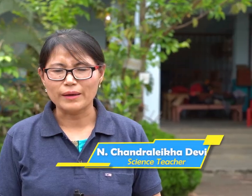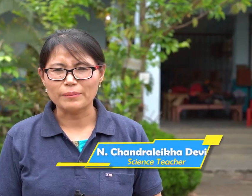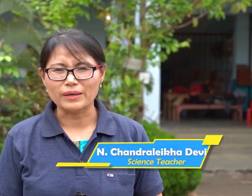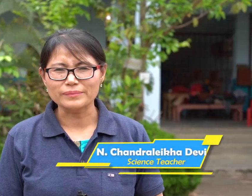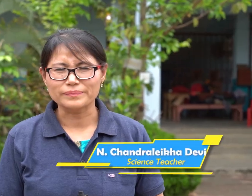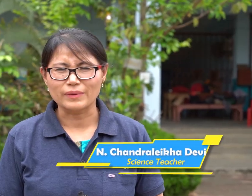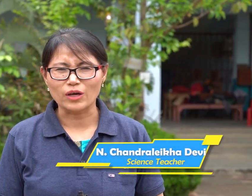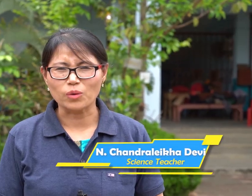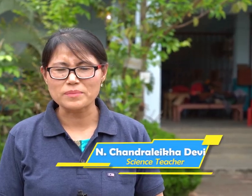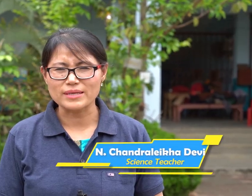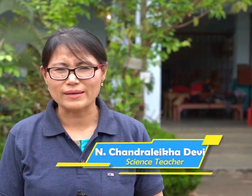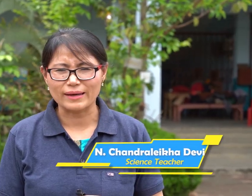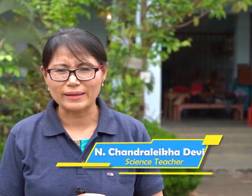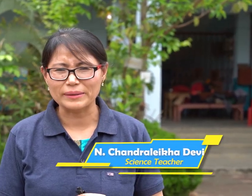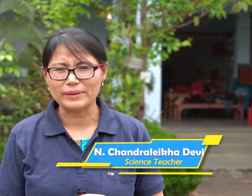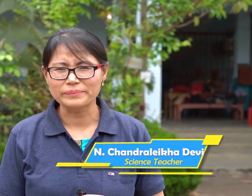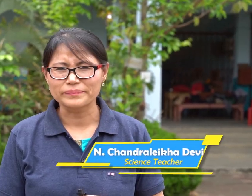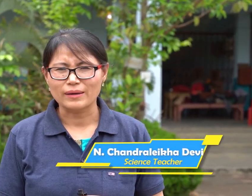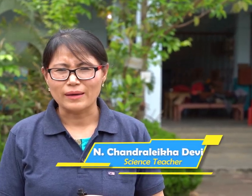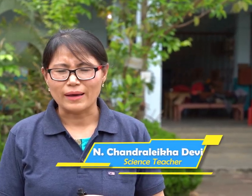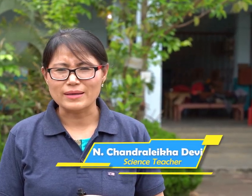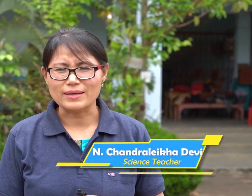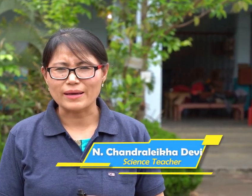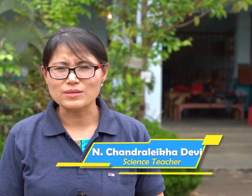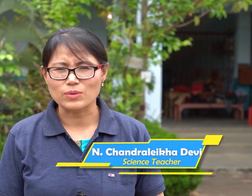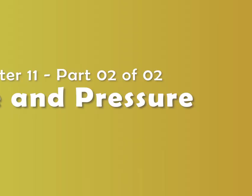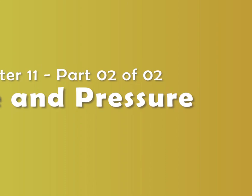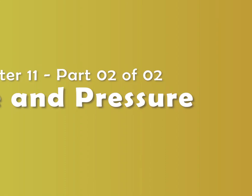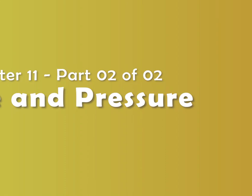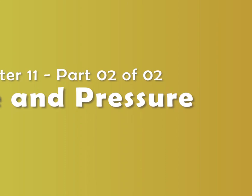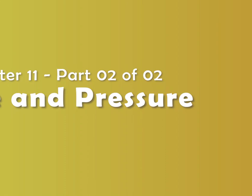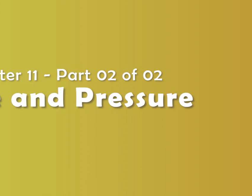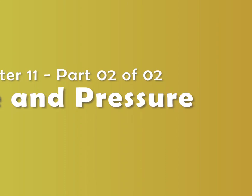Aigi Ming, Ningomum Sandra Lekha Devi, Aigi Science Ozani.